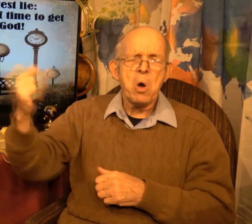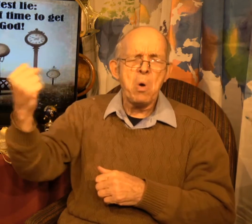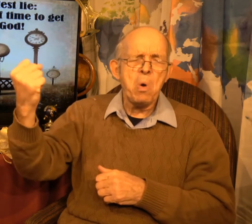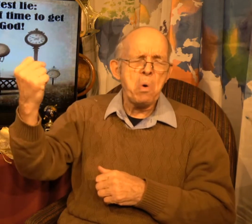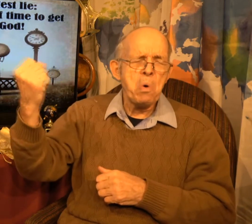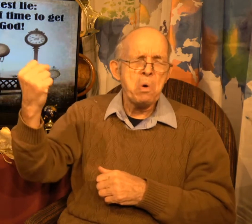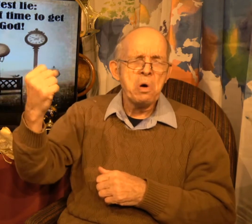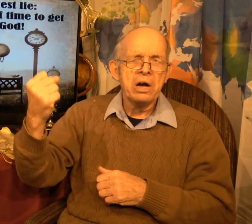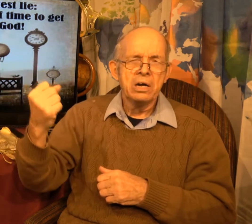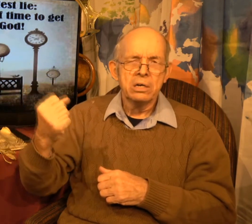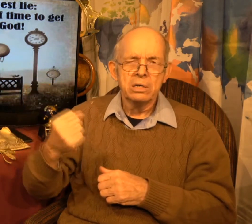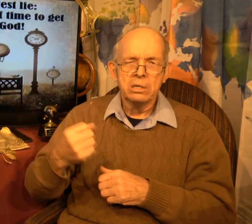Oh.